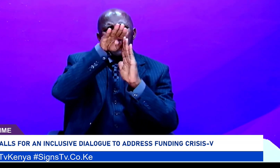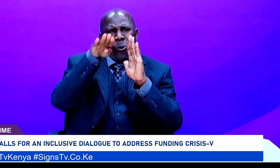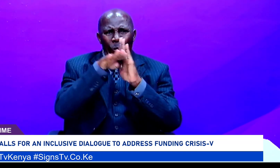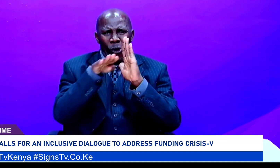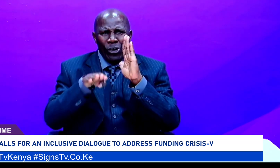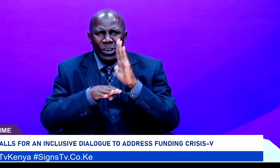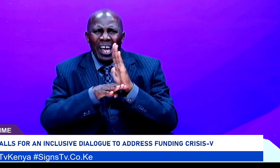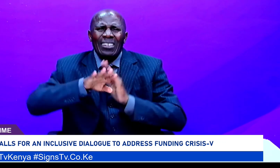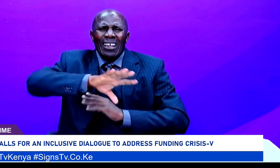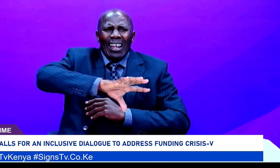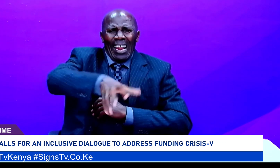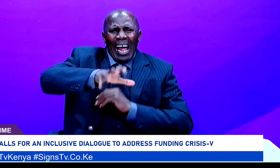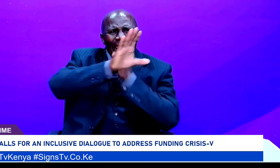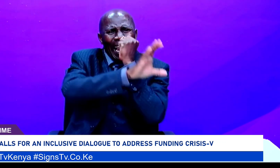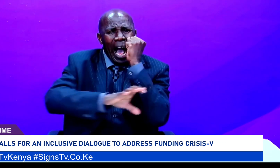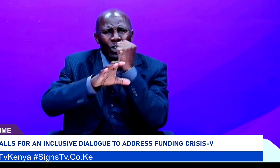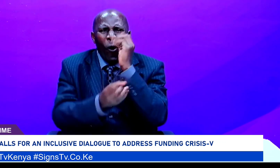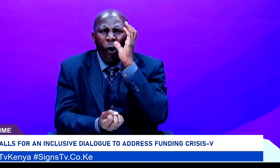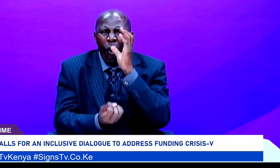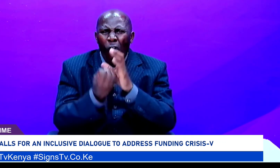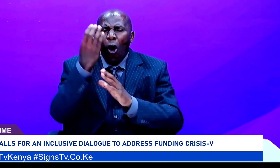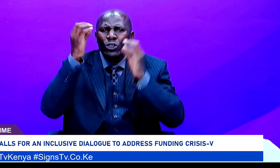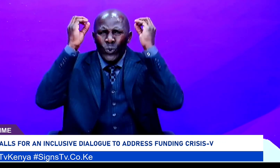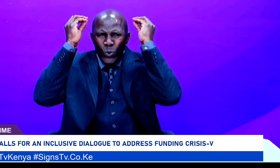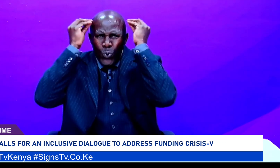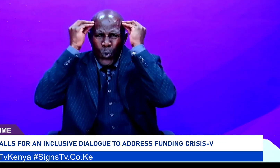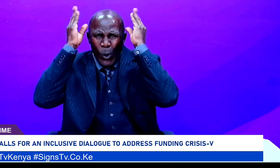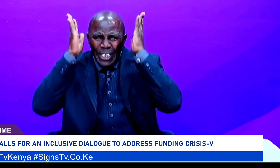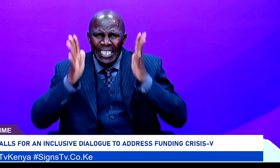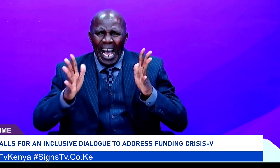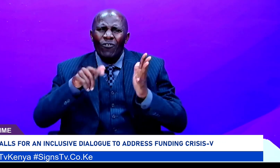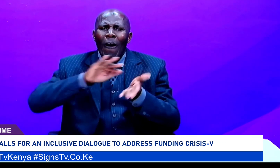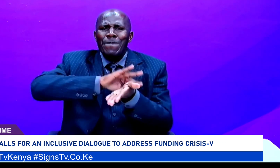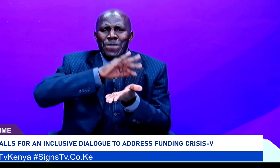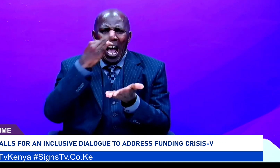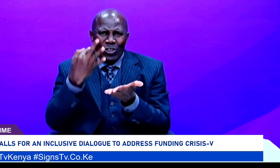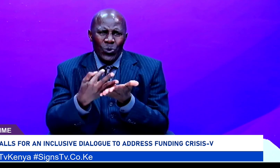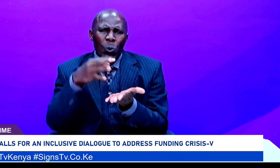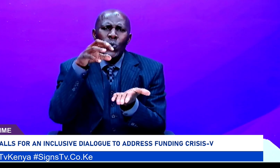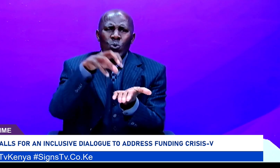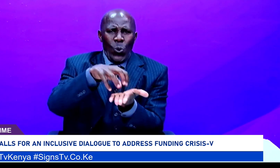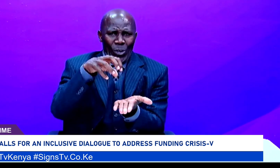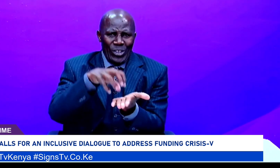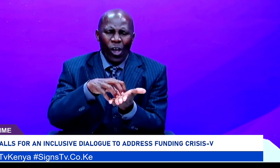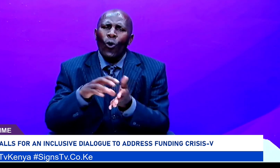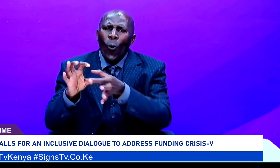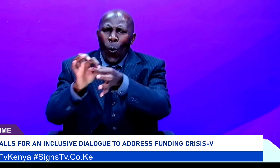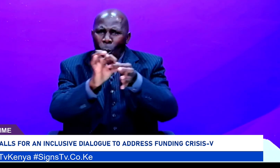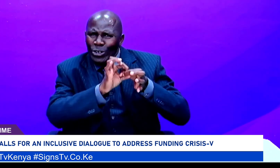among education stakeholders to address the county's growing education fund crisis, and the union has raised